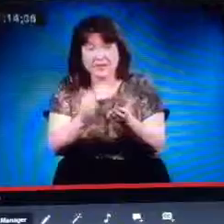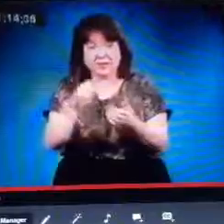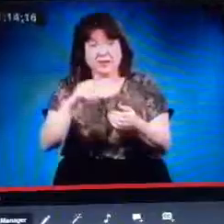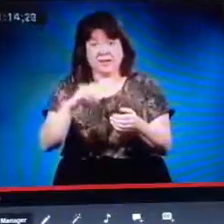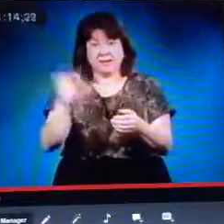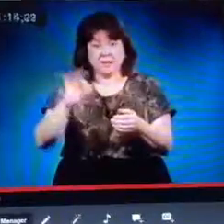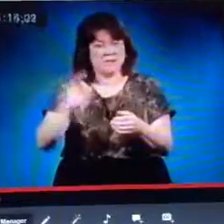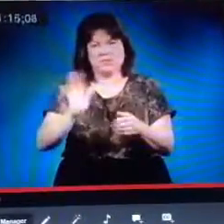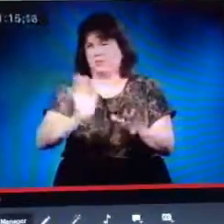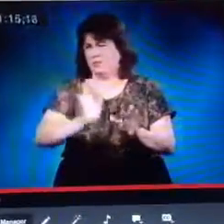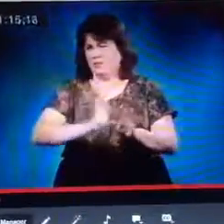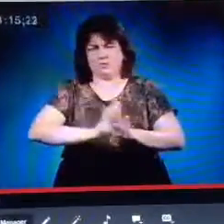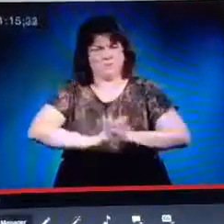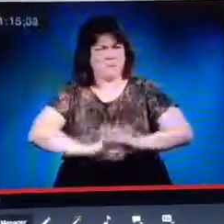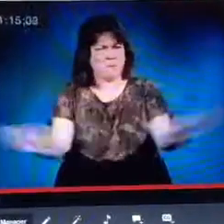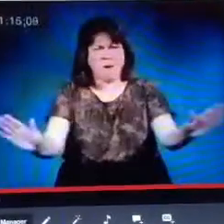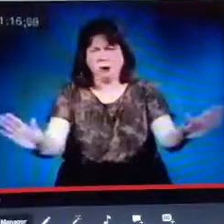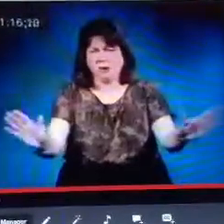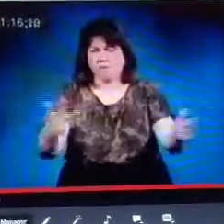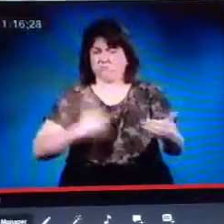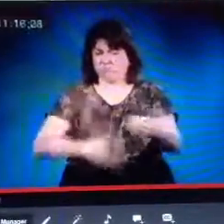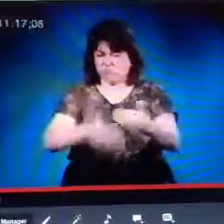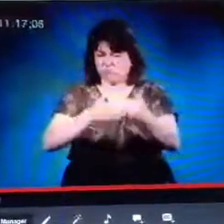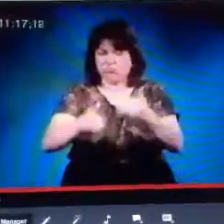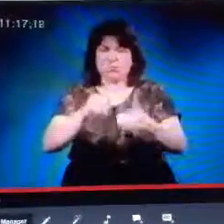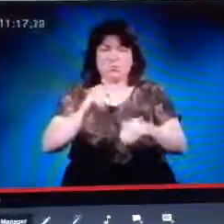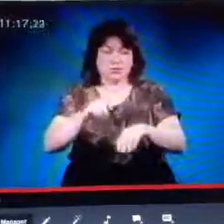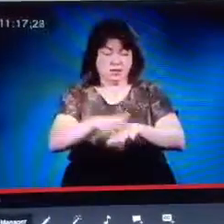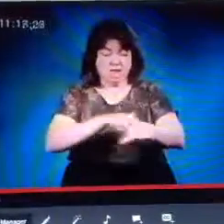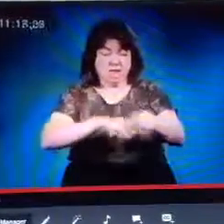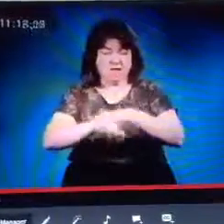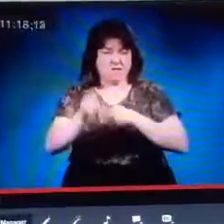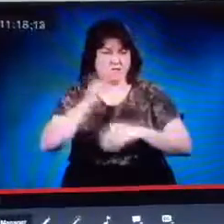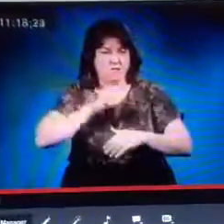I'm not sure if I'm ever going to play with peppers again. Next time I'm going